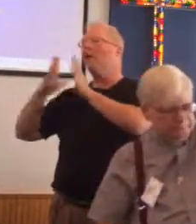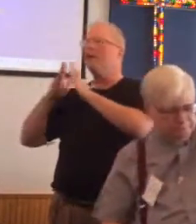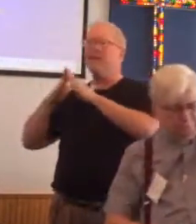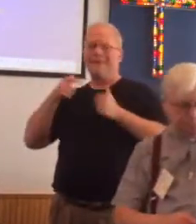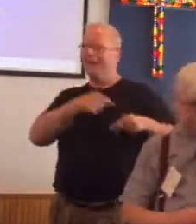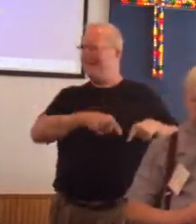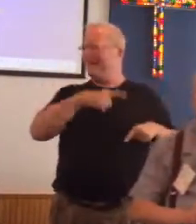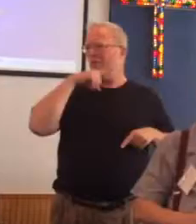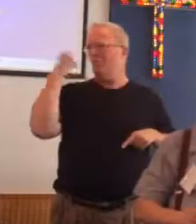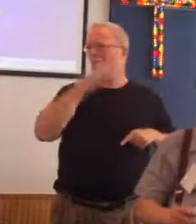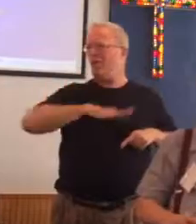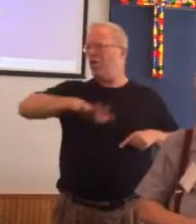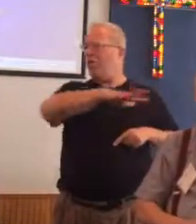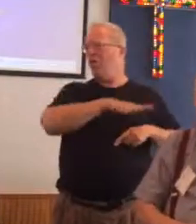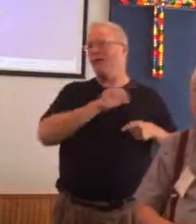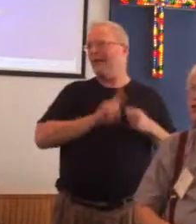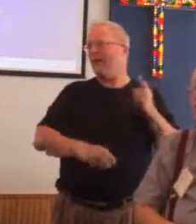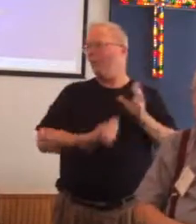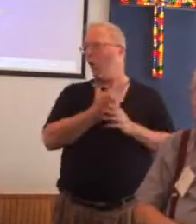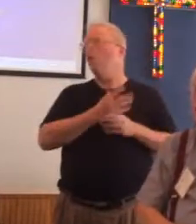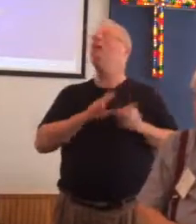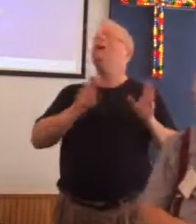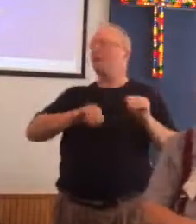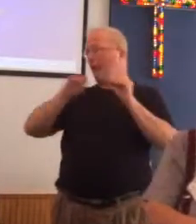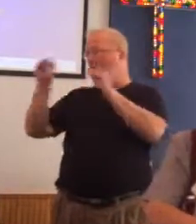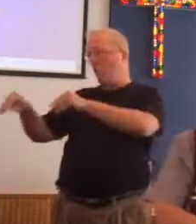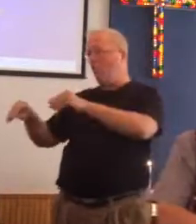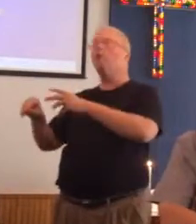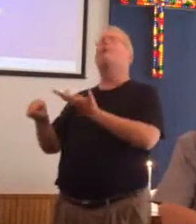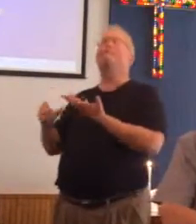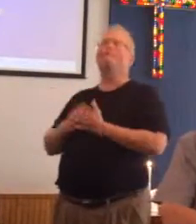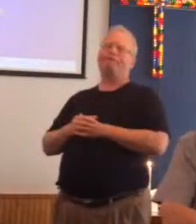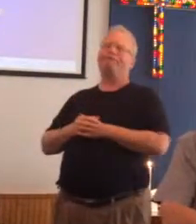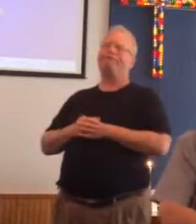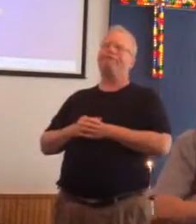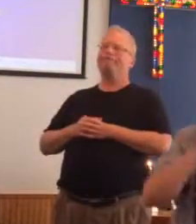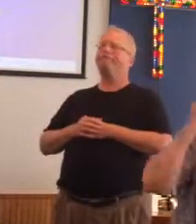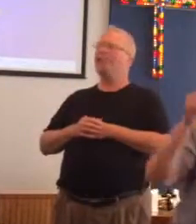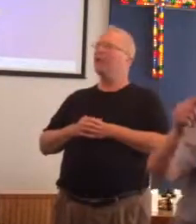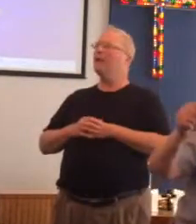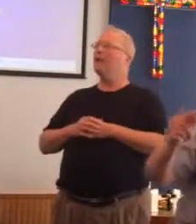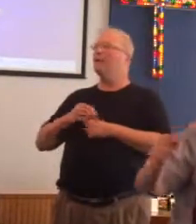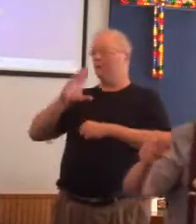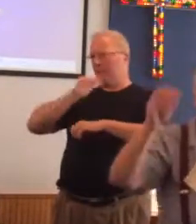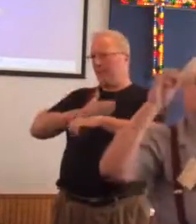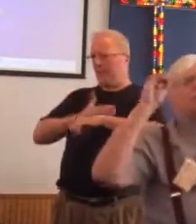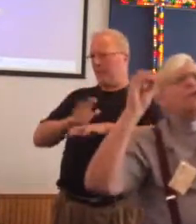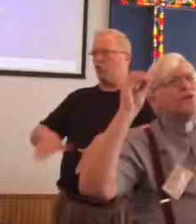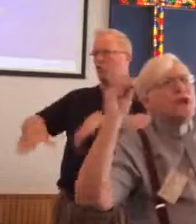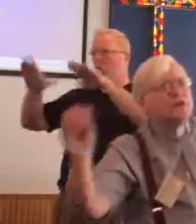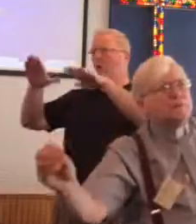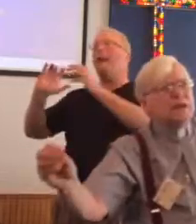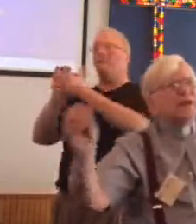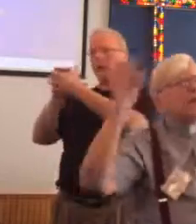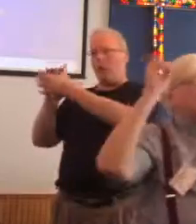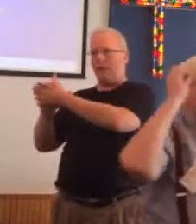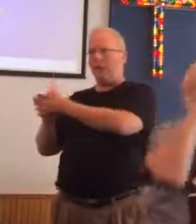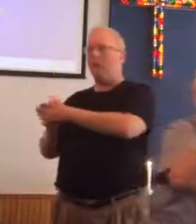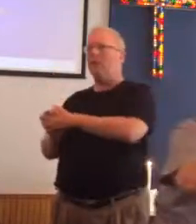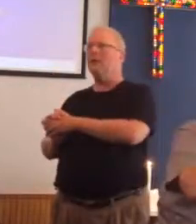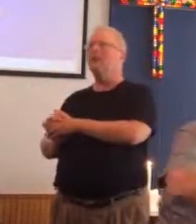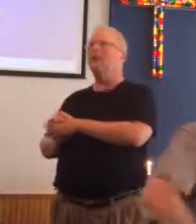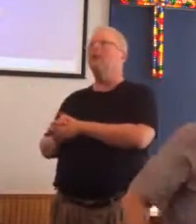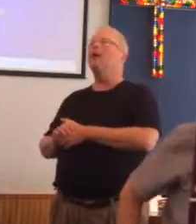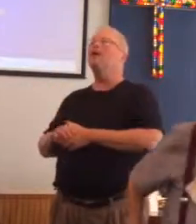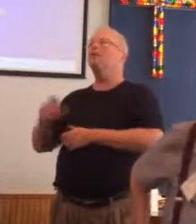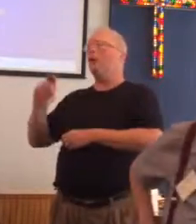Moab. And her sons grew up and they got married. And then both her husband and